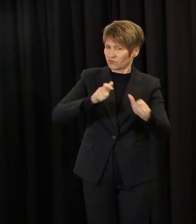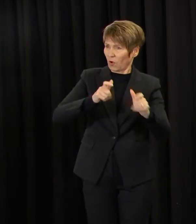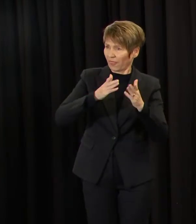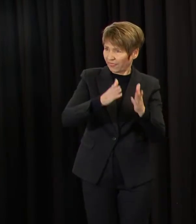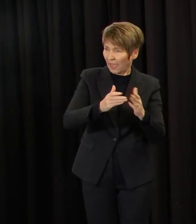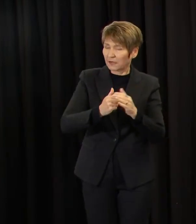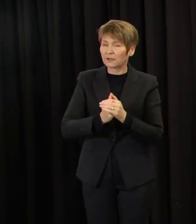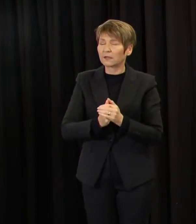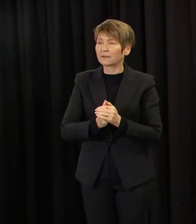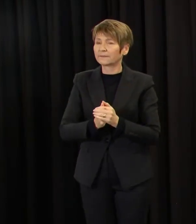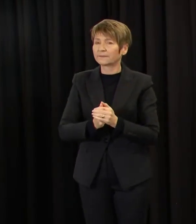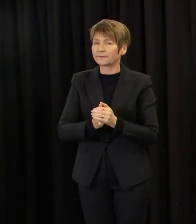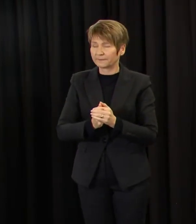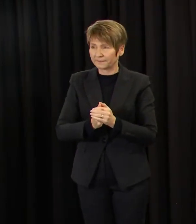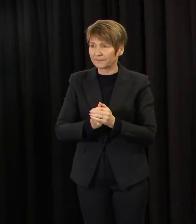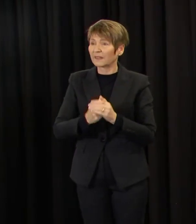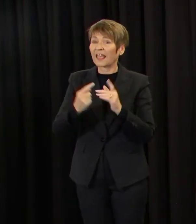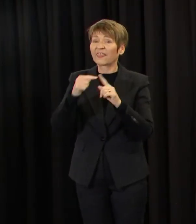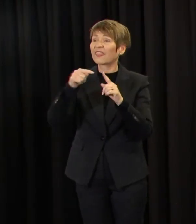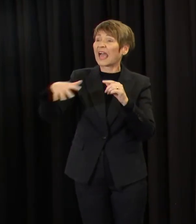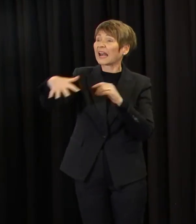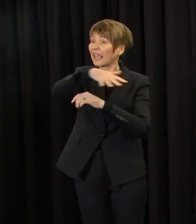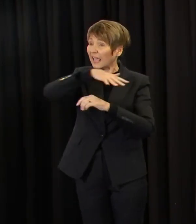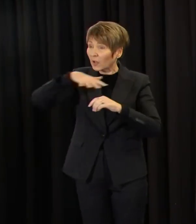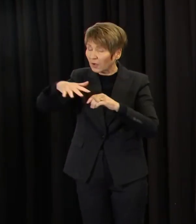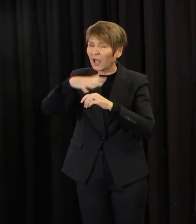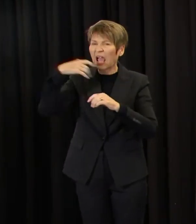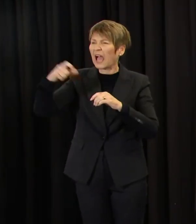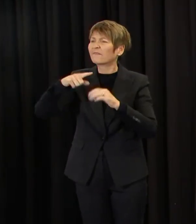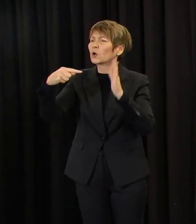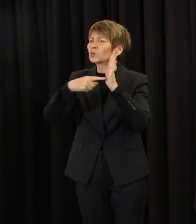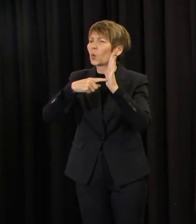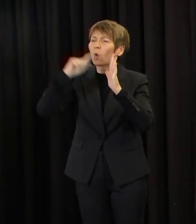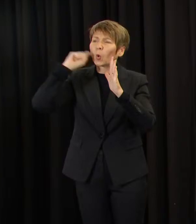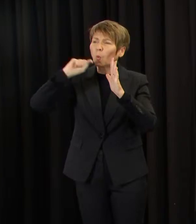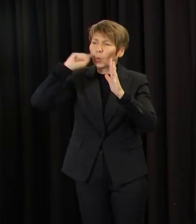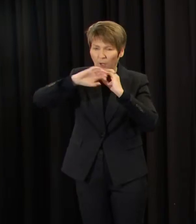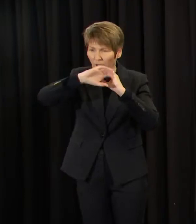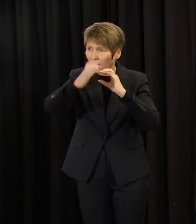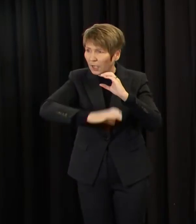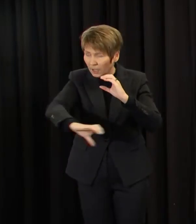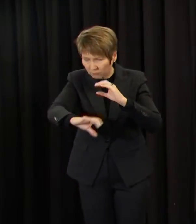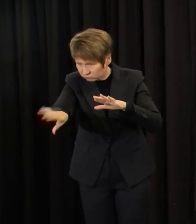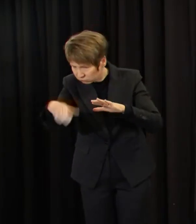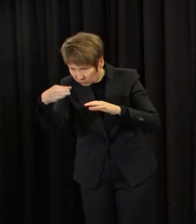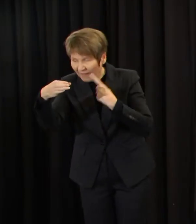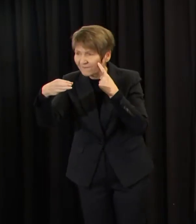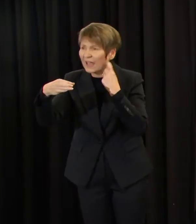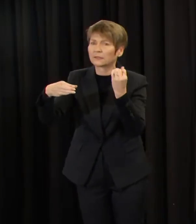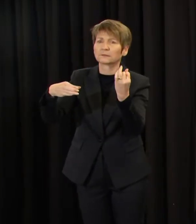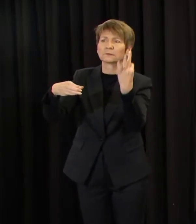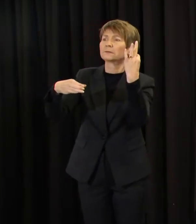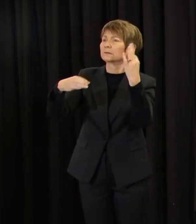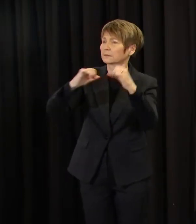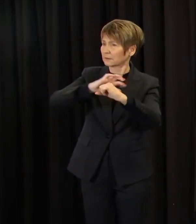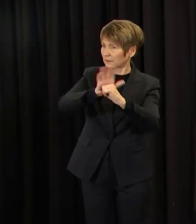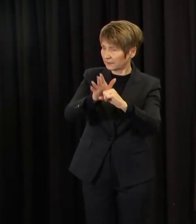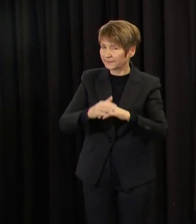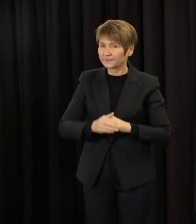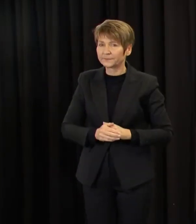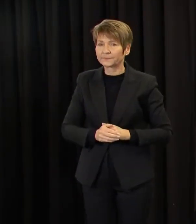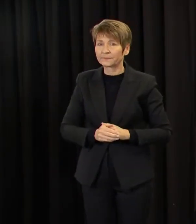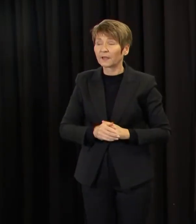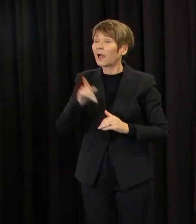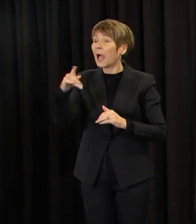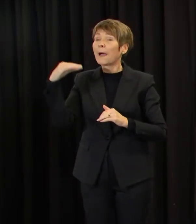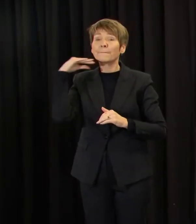wastewater sampling we've done around the facility is also indicated negative results. We have no more cases at Royal Melbourne Hospital today.